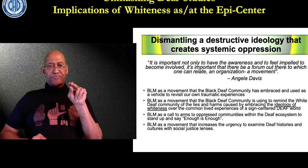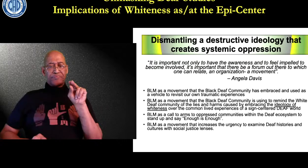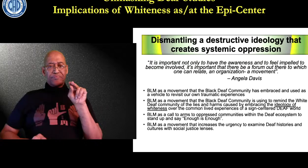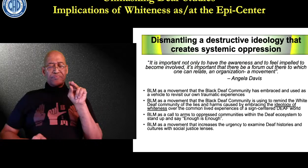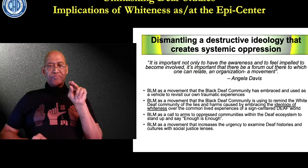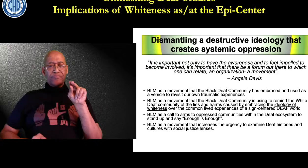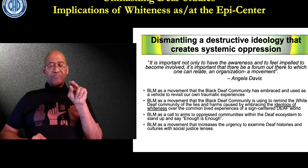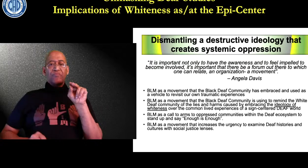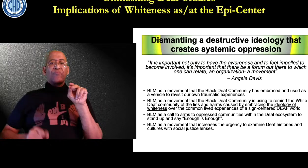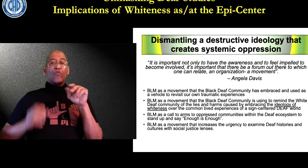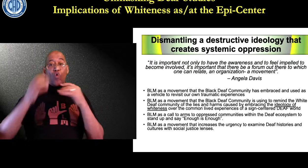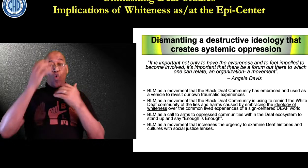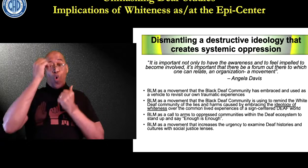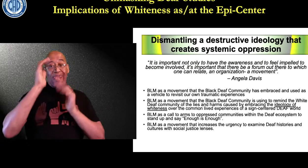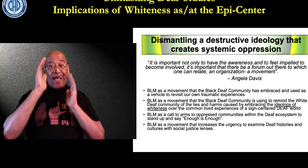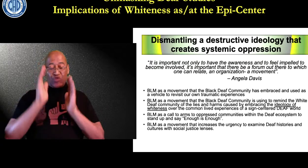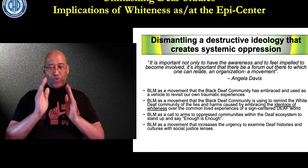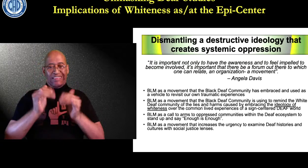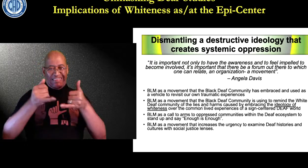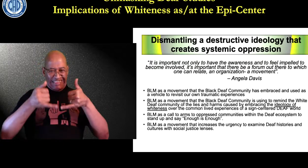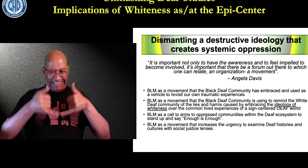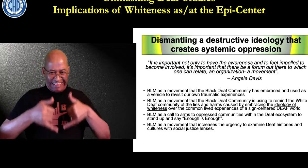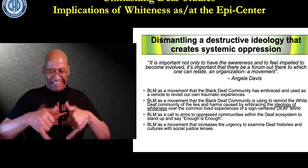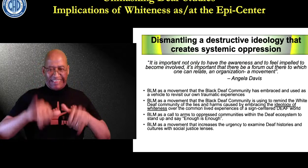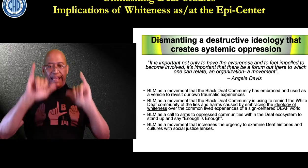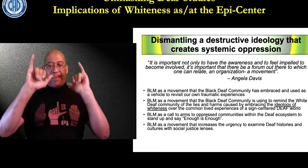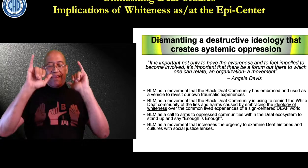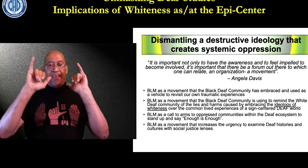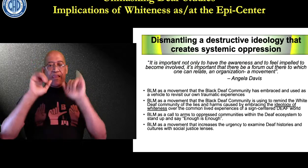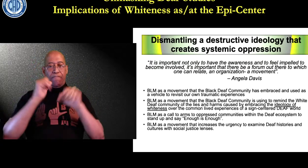they thought, wow, are we free? No.